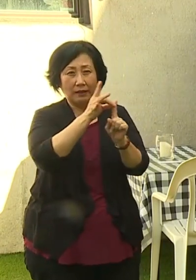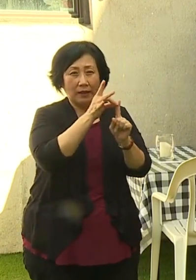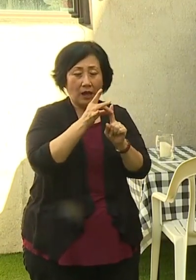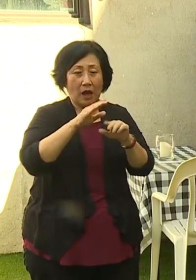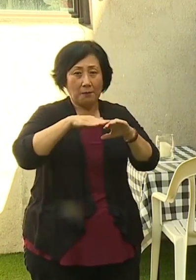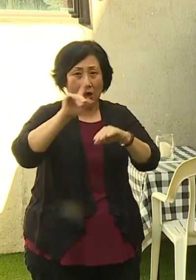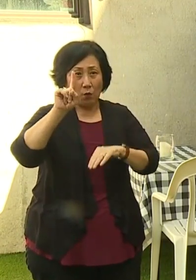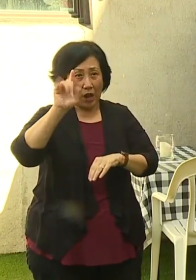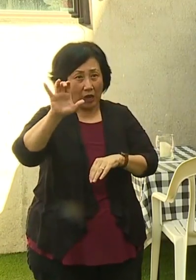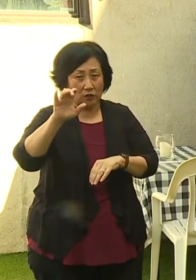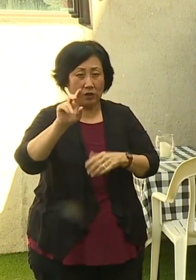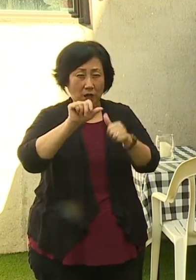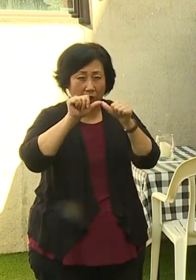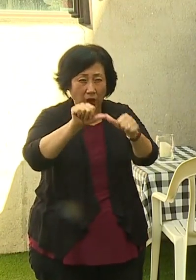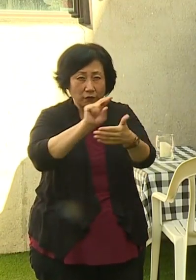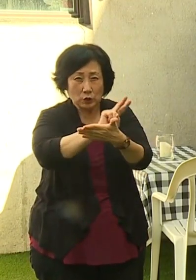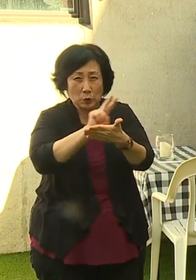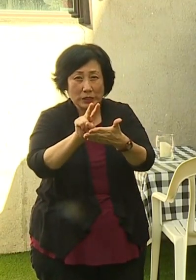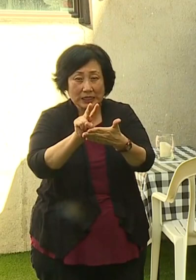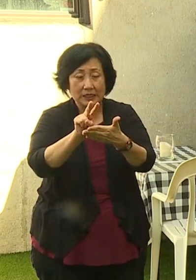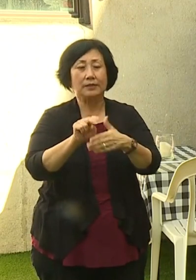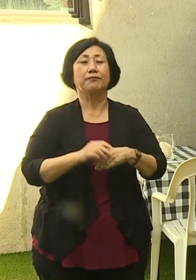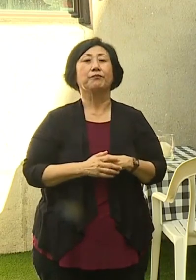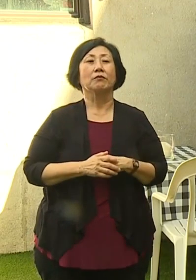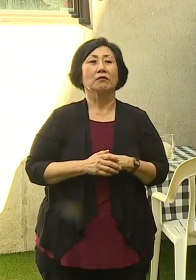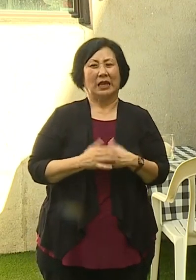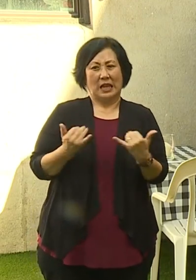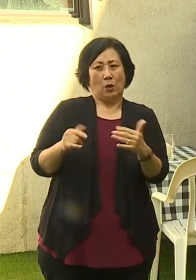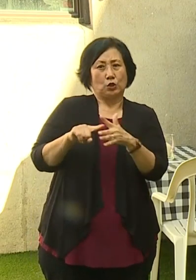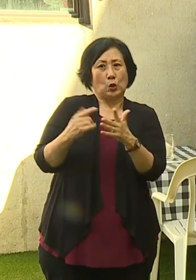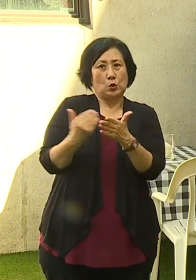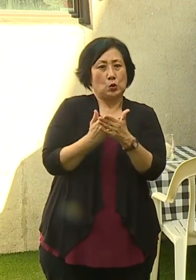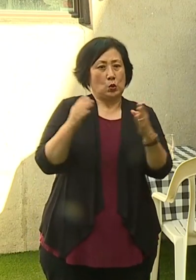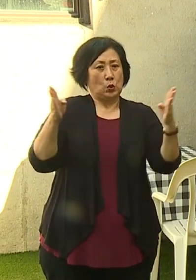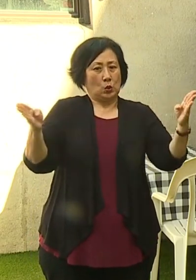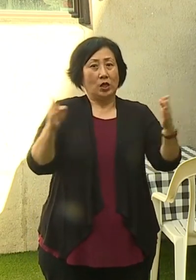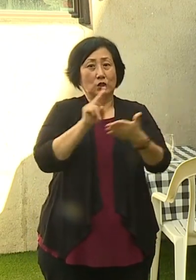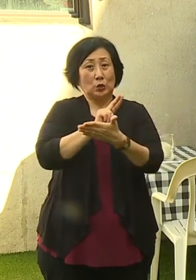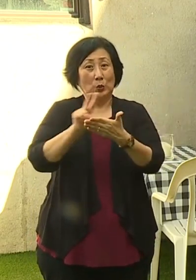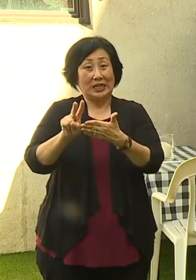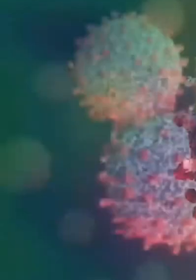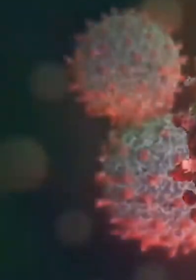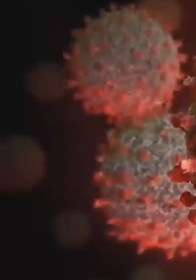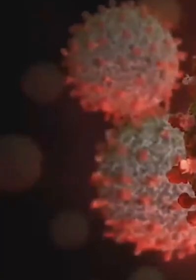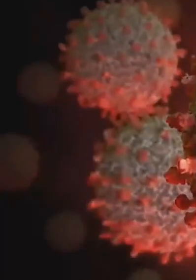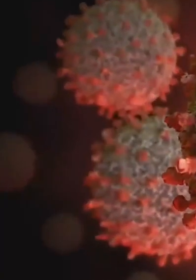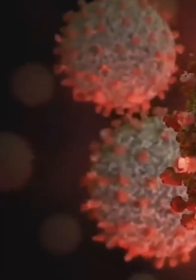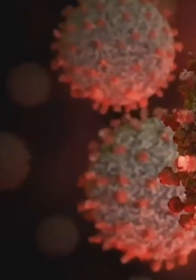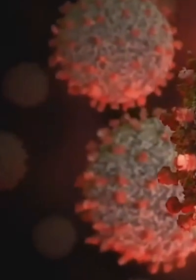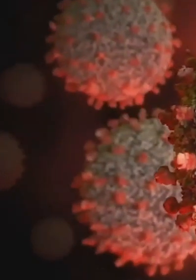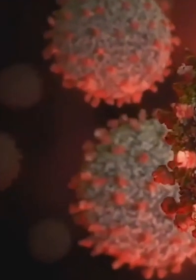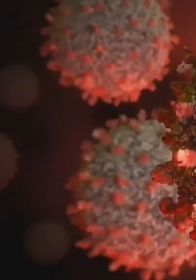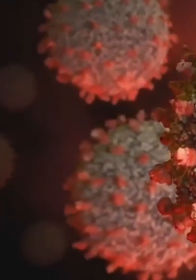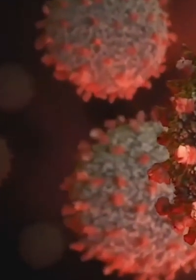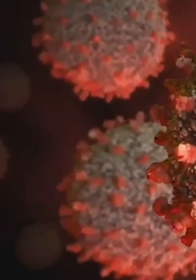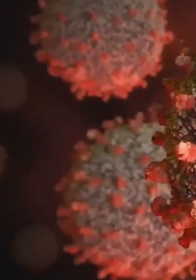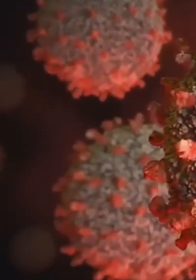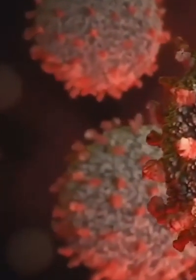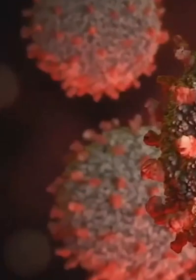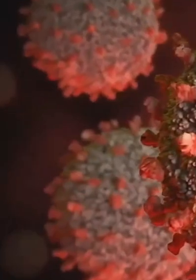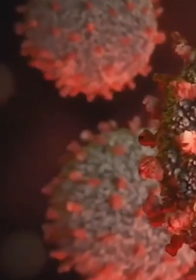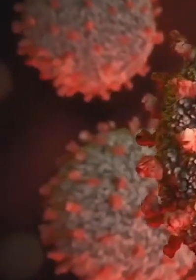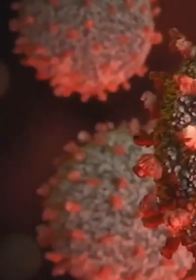cases above 100 for two weeks and we're in starting the two-week period now, you automatically snap back. The president of the Health Care